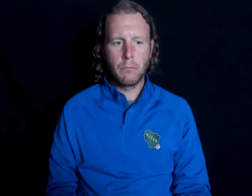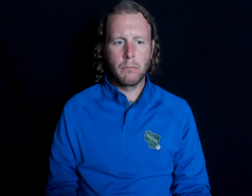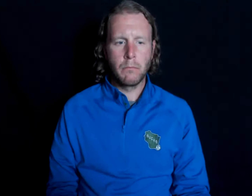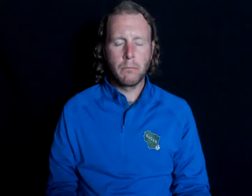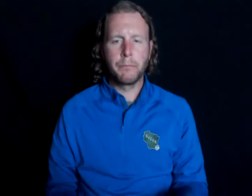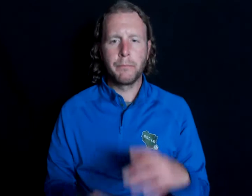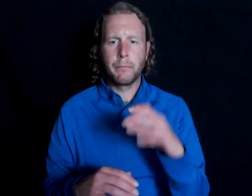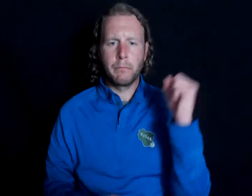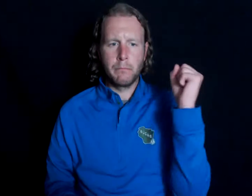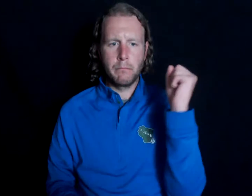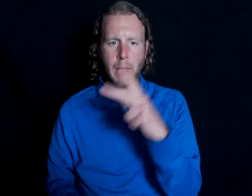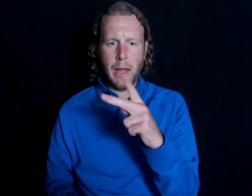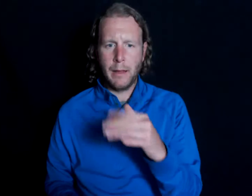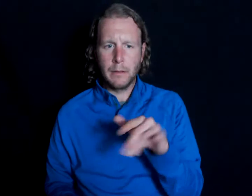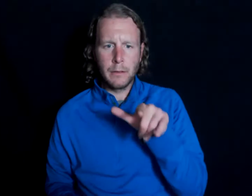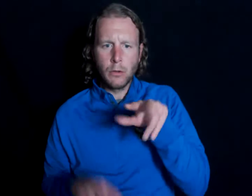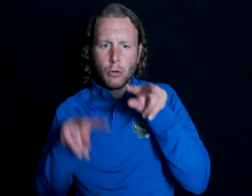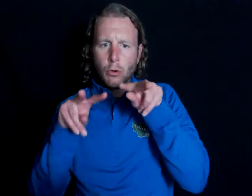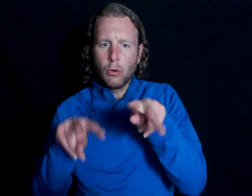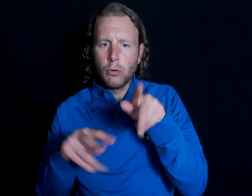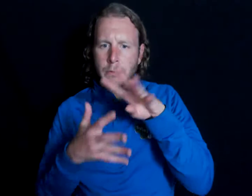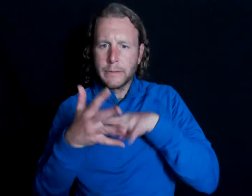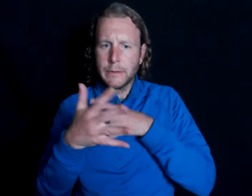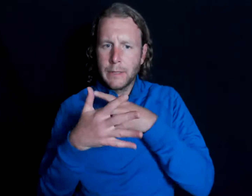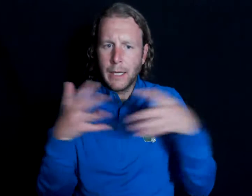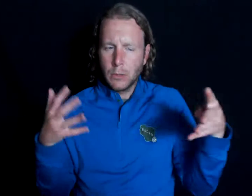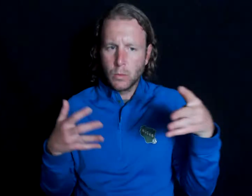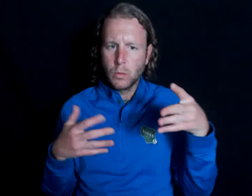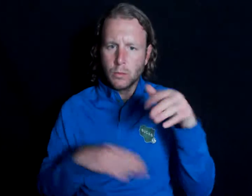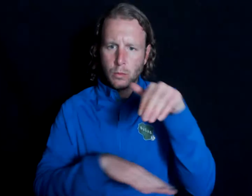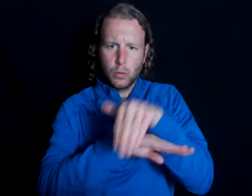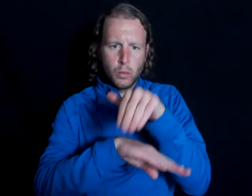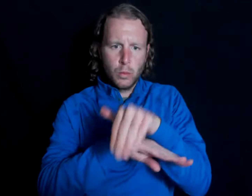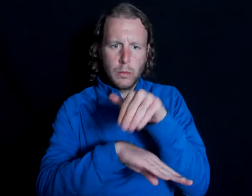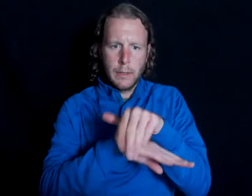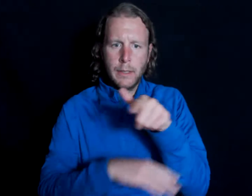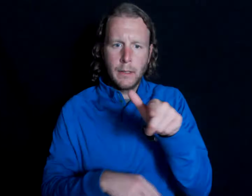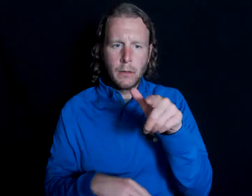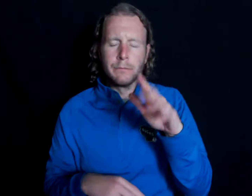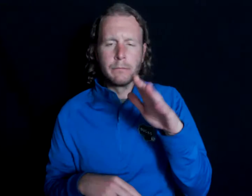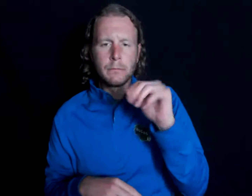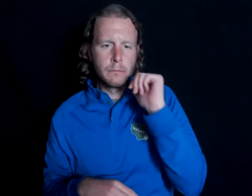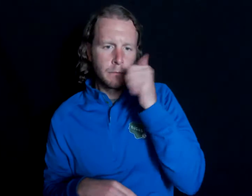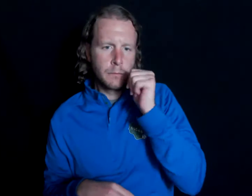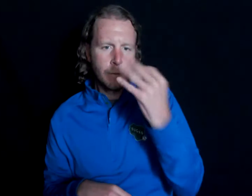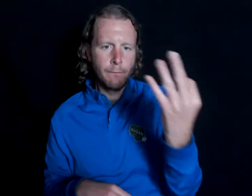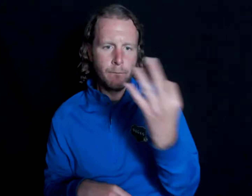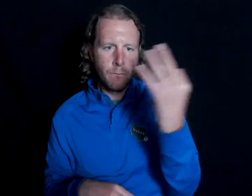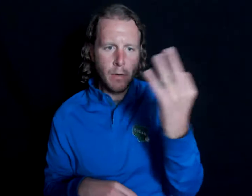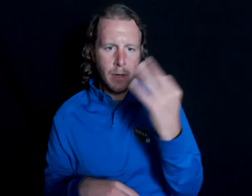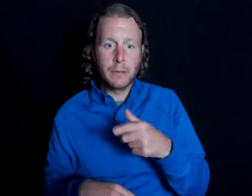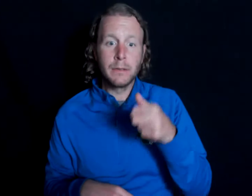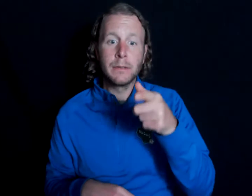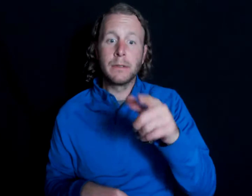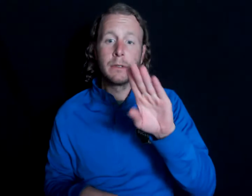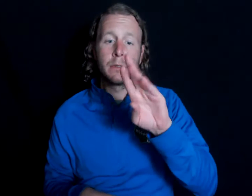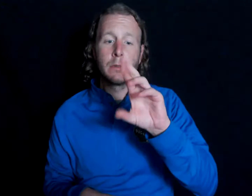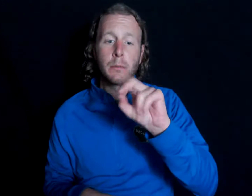Let's take a look at the upcoming national TV schedule. The Raptors leading 2-0 against Brooklyn. All